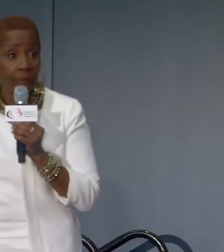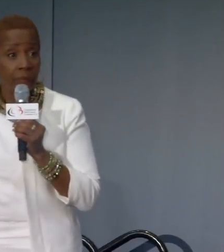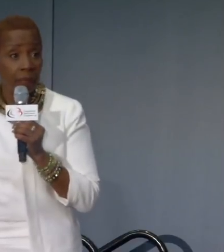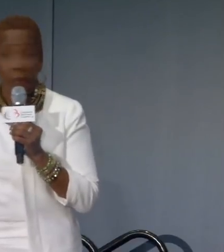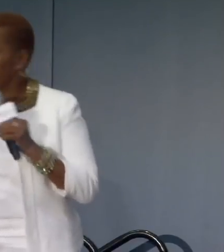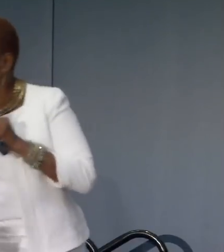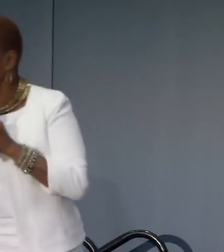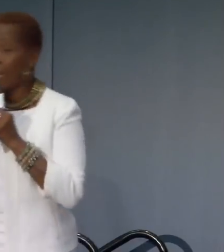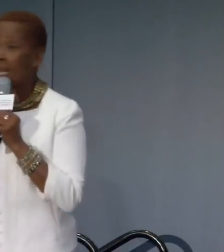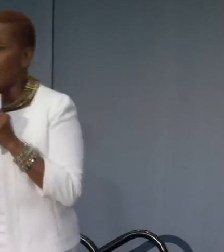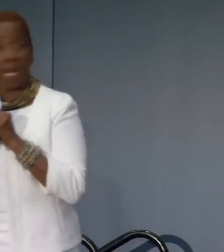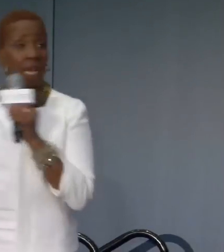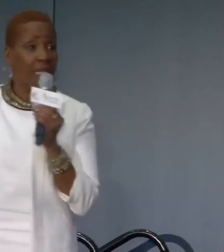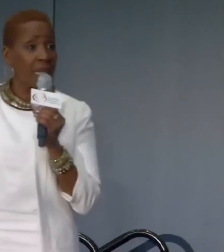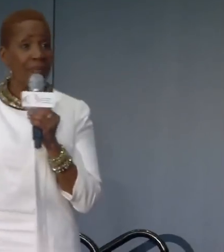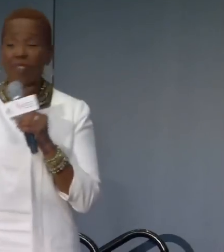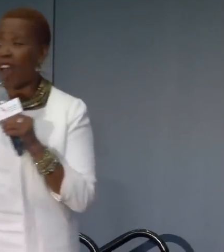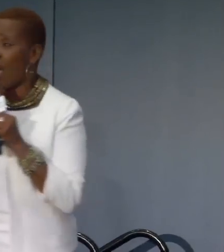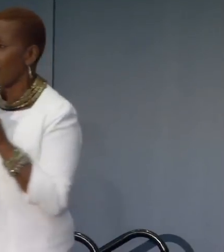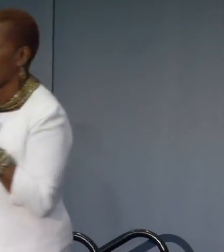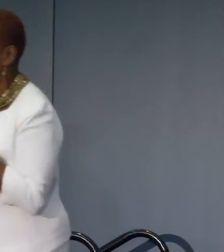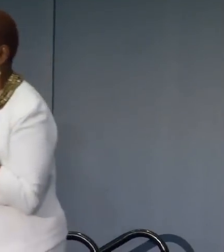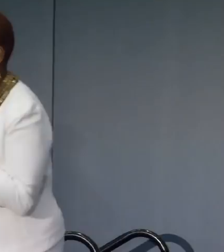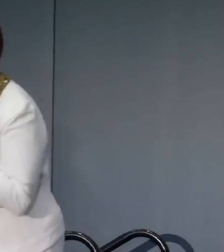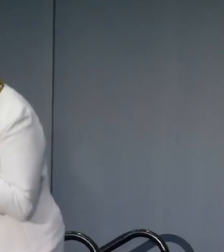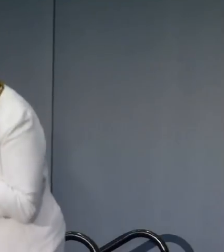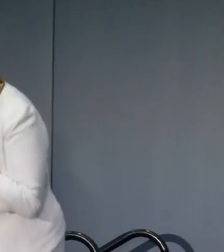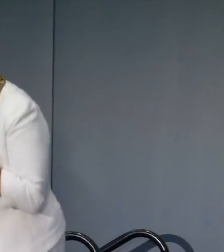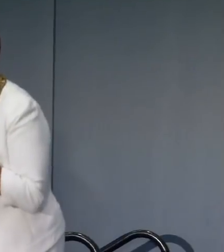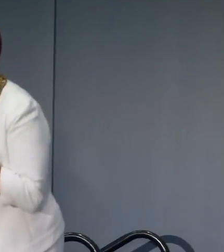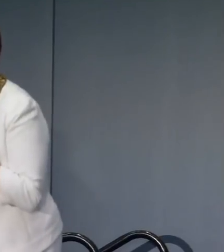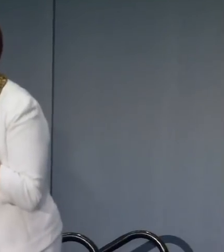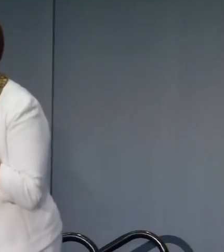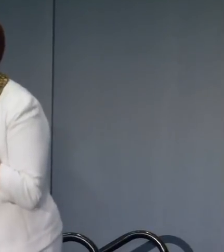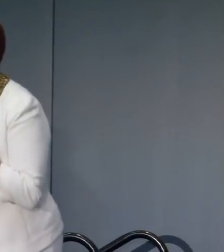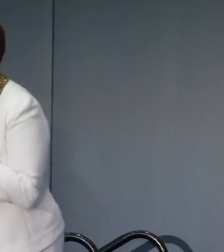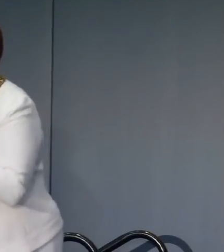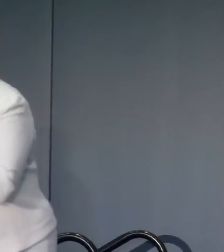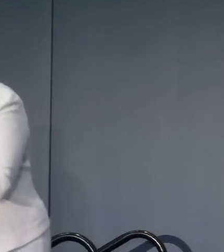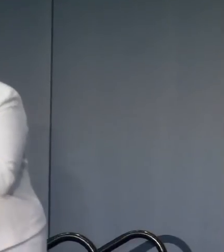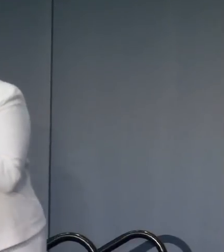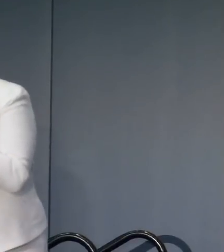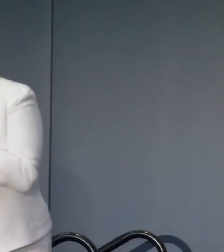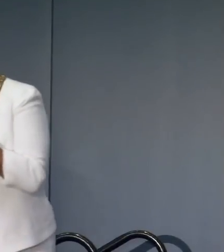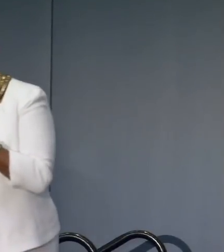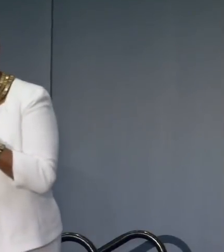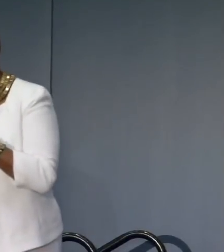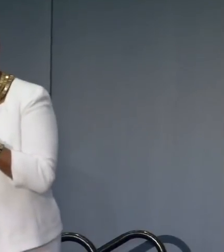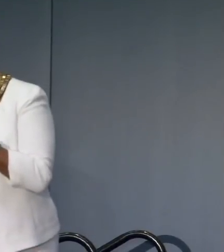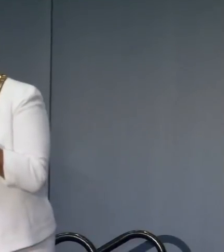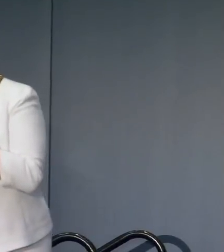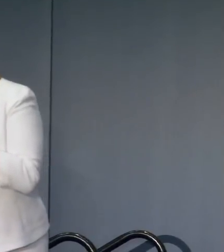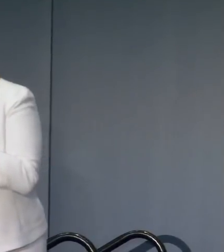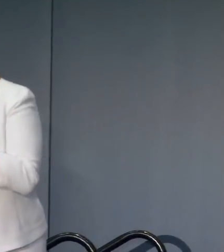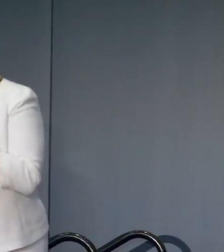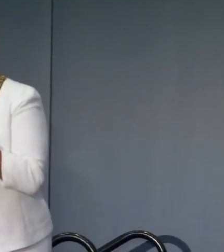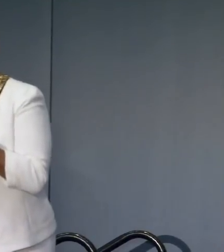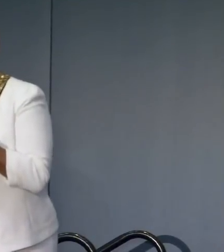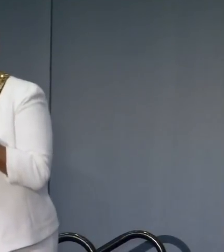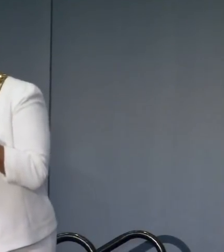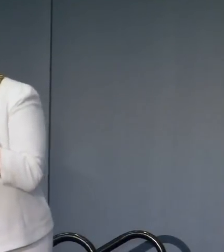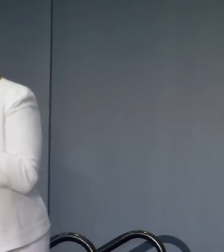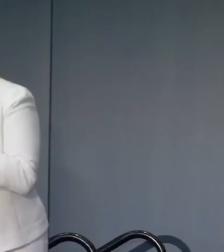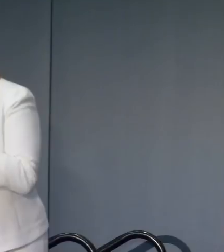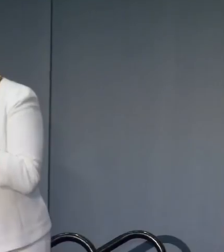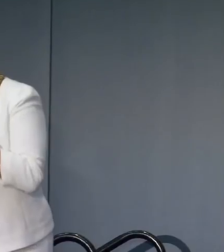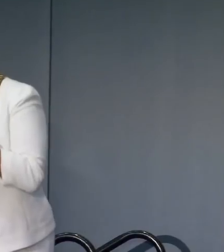mind. There's something wrong with you. But can I tell you something?